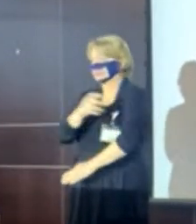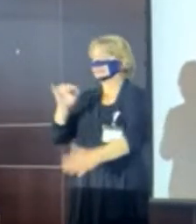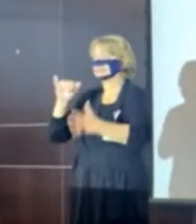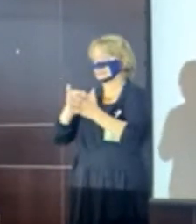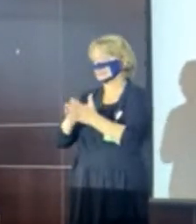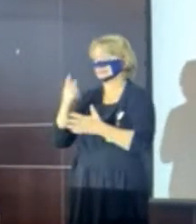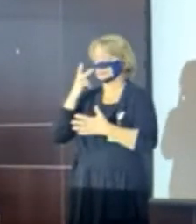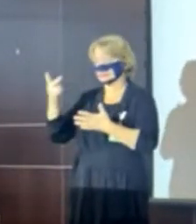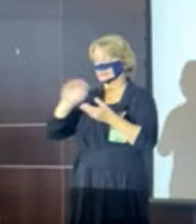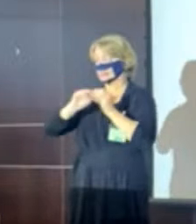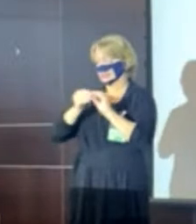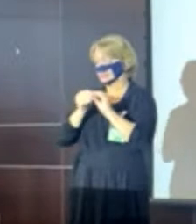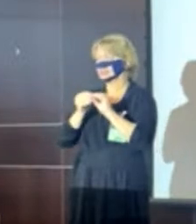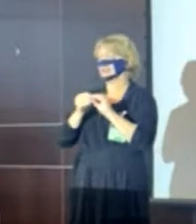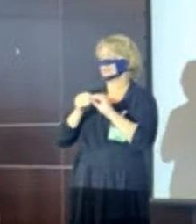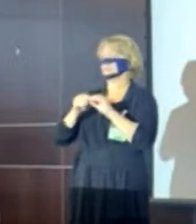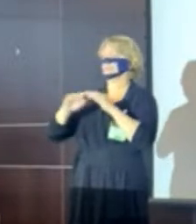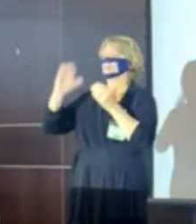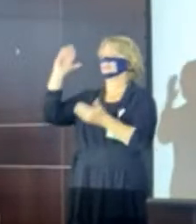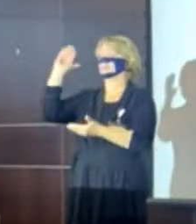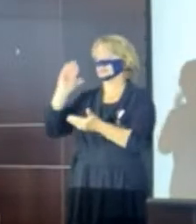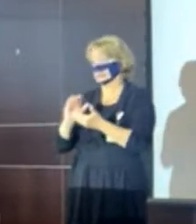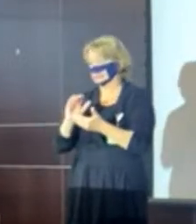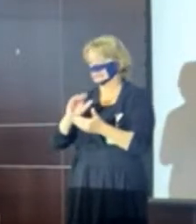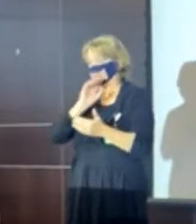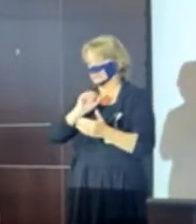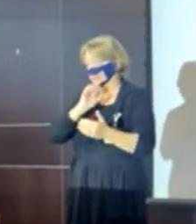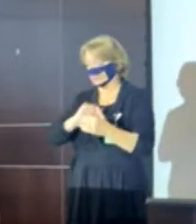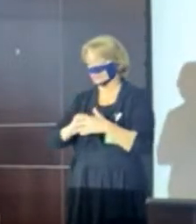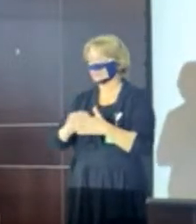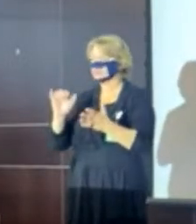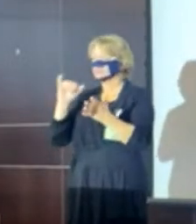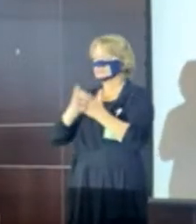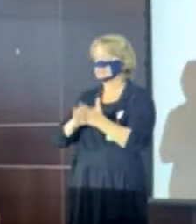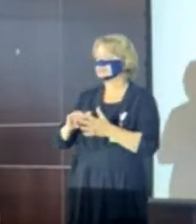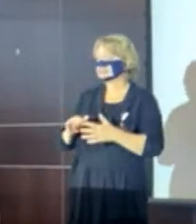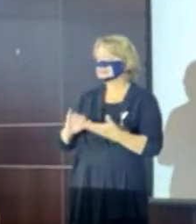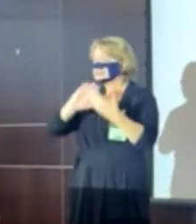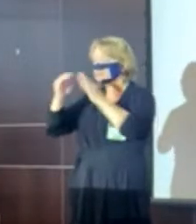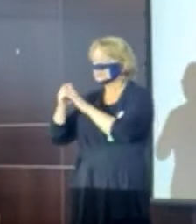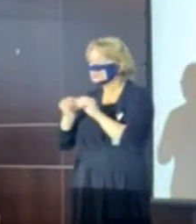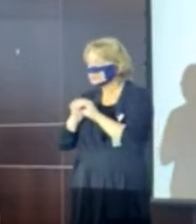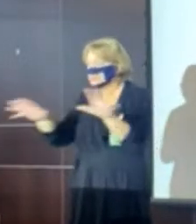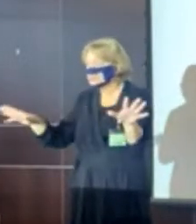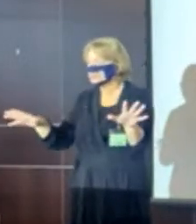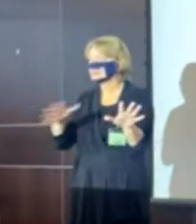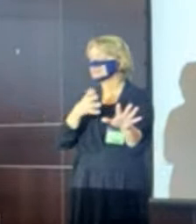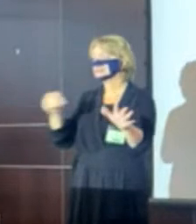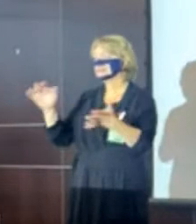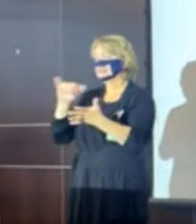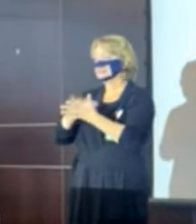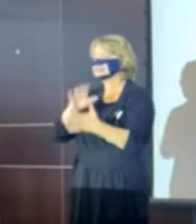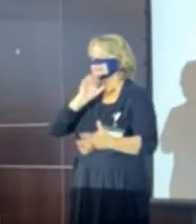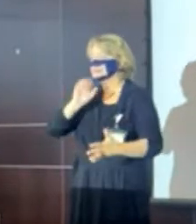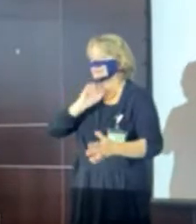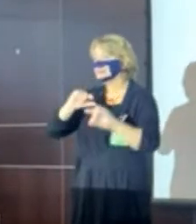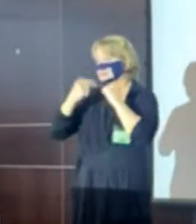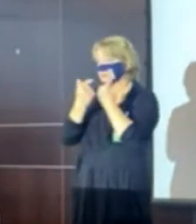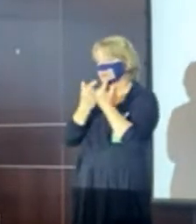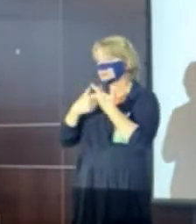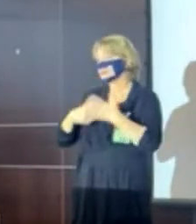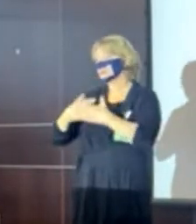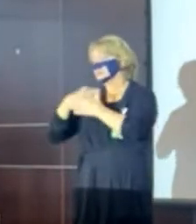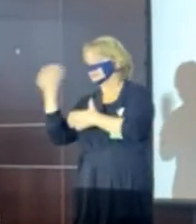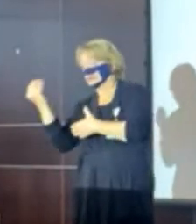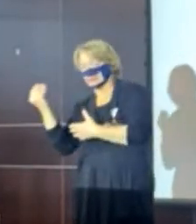down, and that is by far a product of community spread and just that age group. They're out and about, they're at